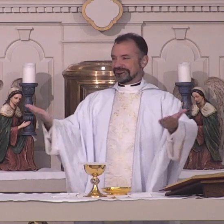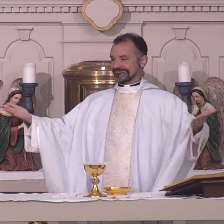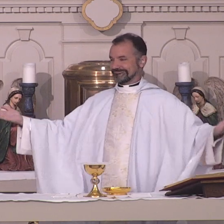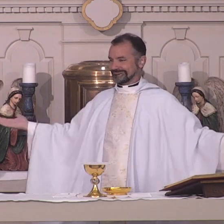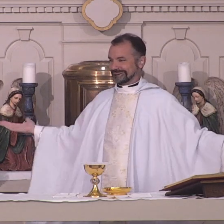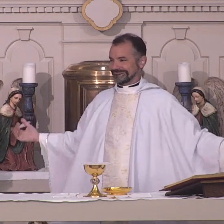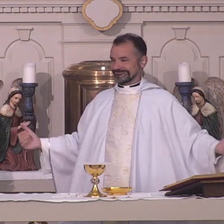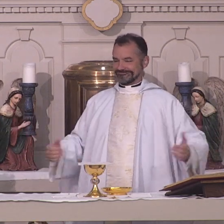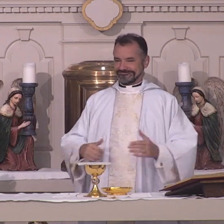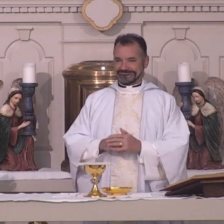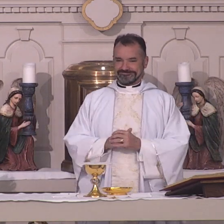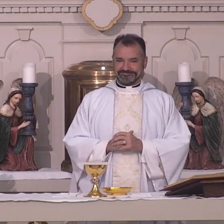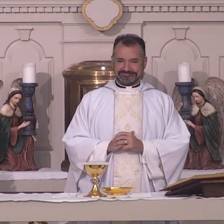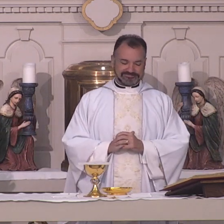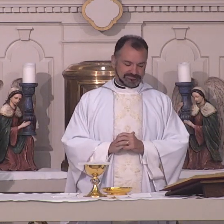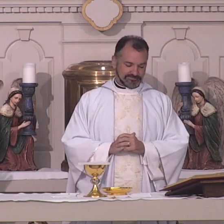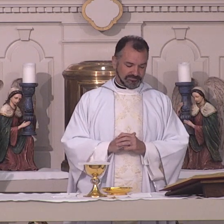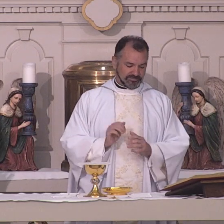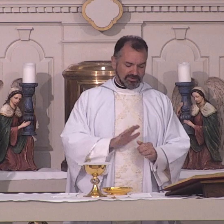Amen. The Lord be with you.